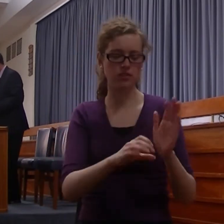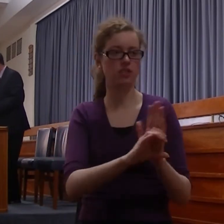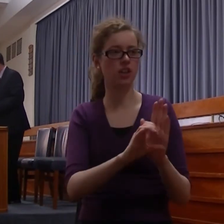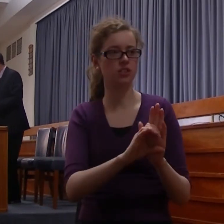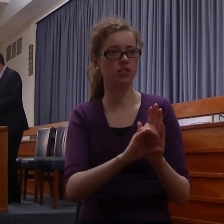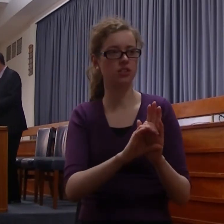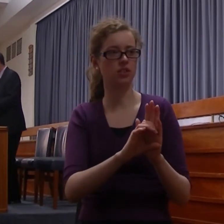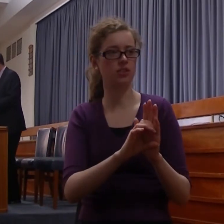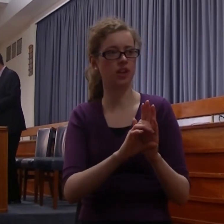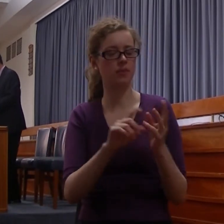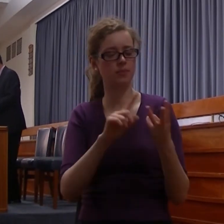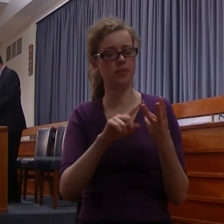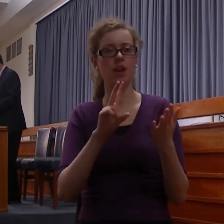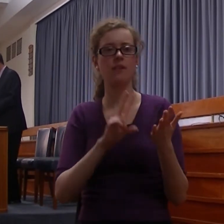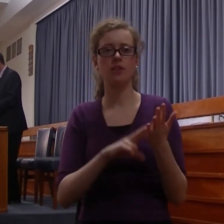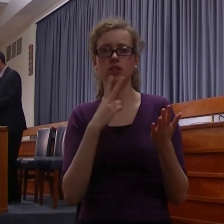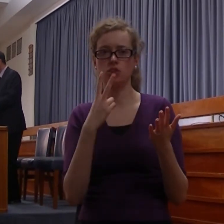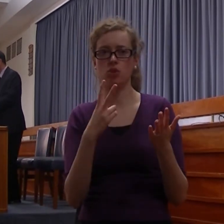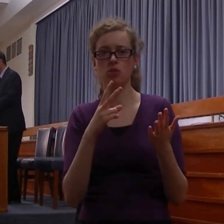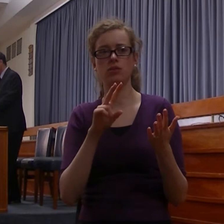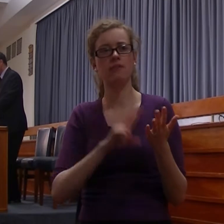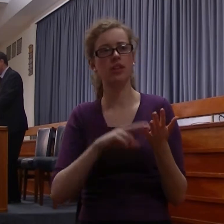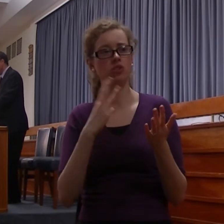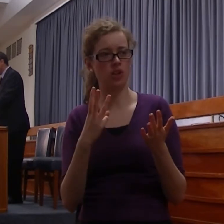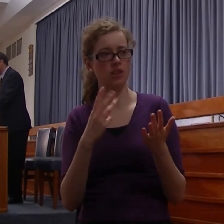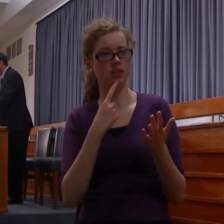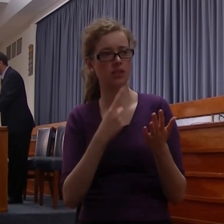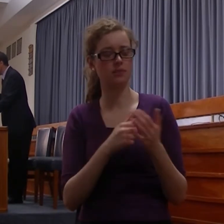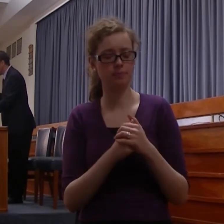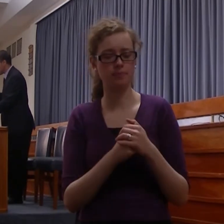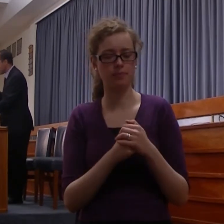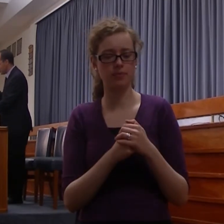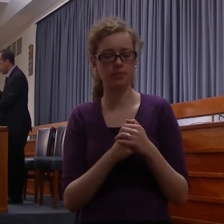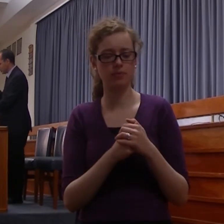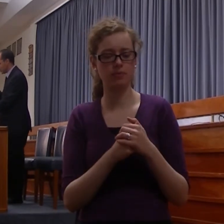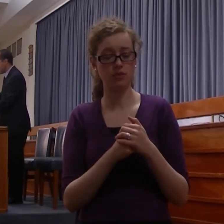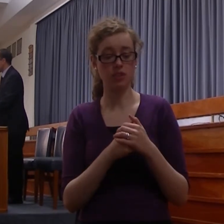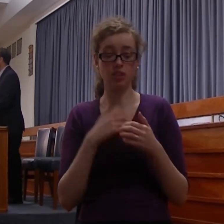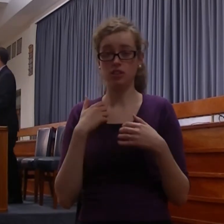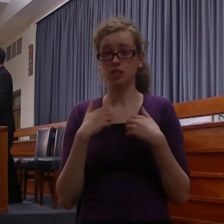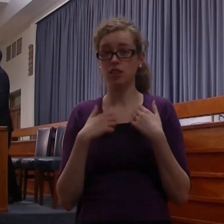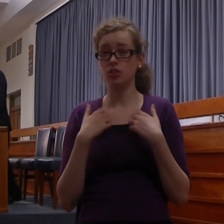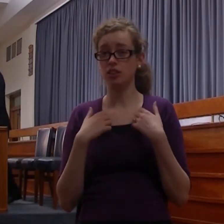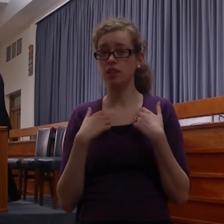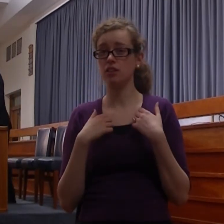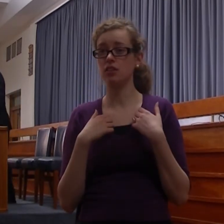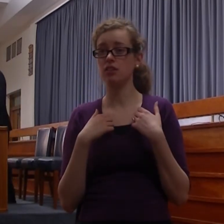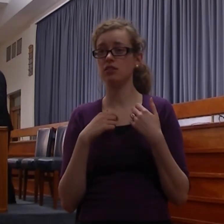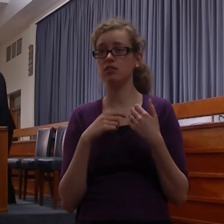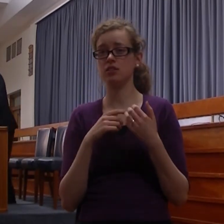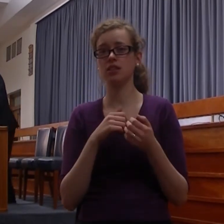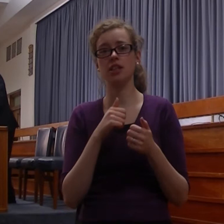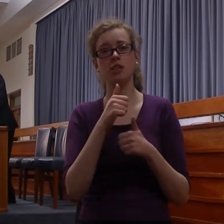want a praise, the Lord Jesus Christ gives a praise to his church. And the praise is said to us in verse 2 and